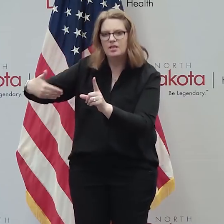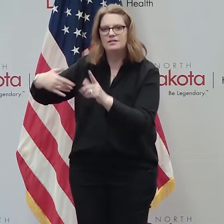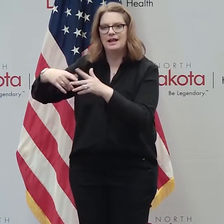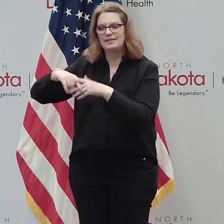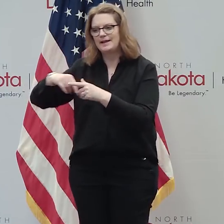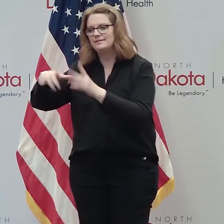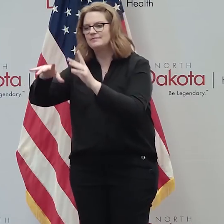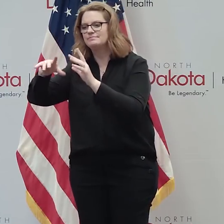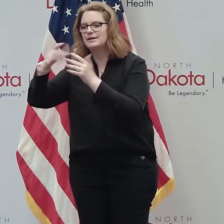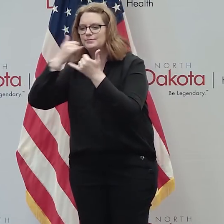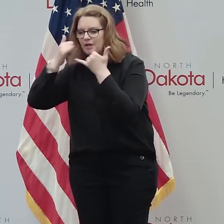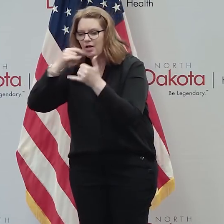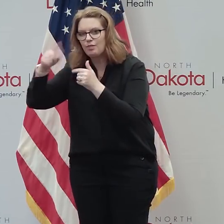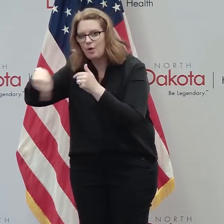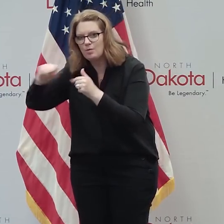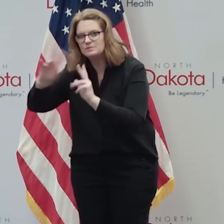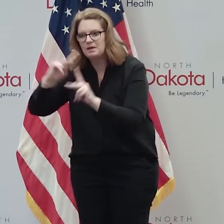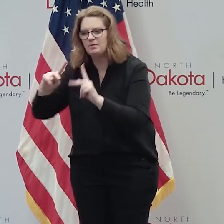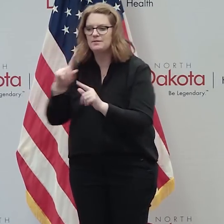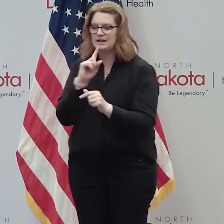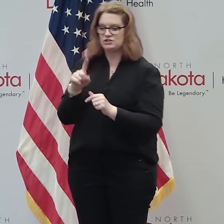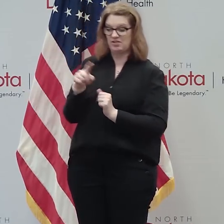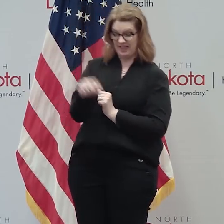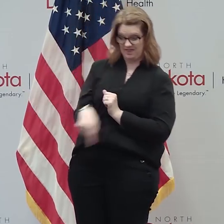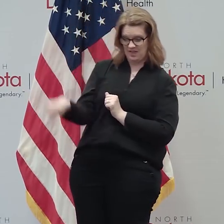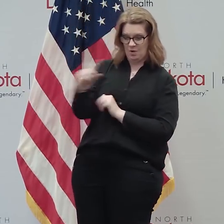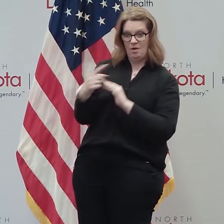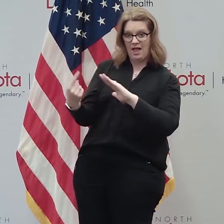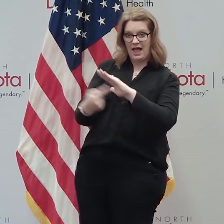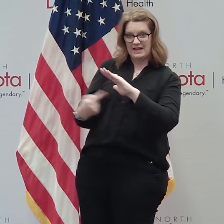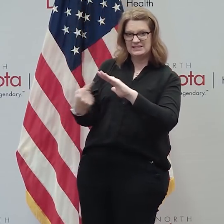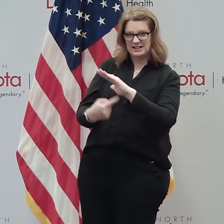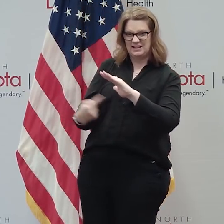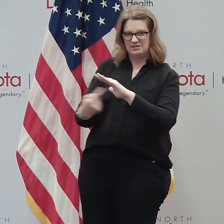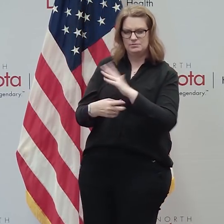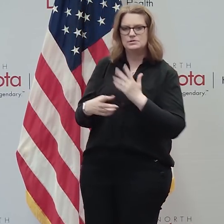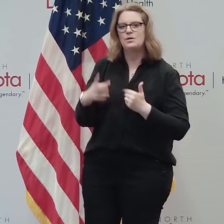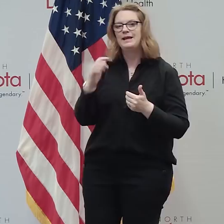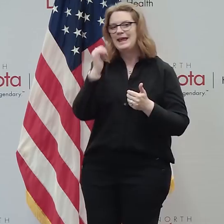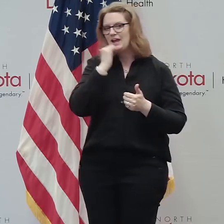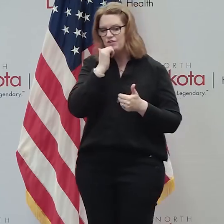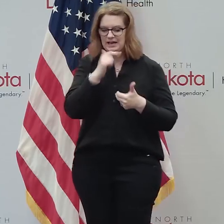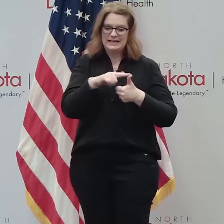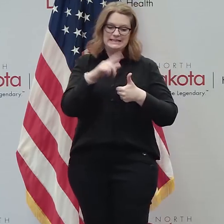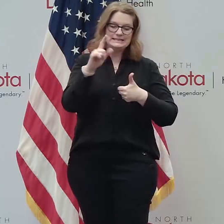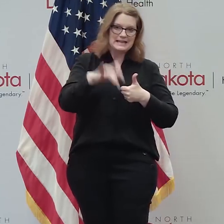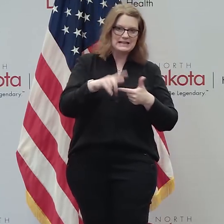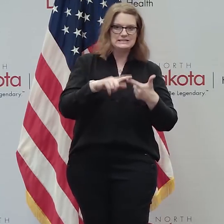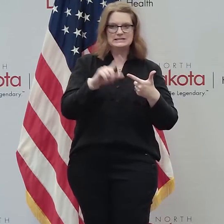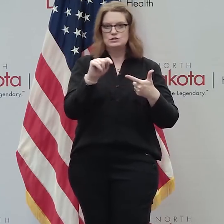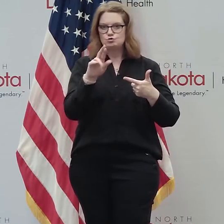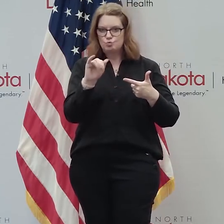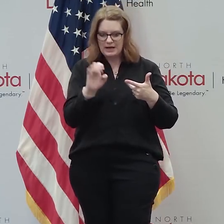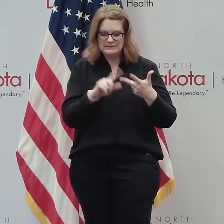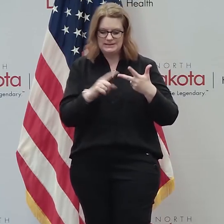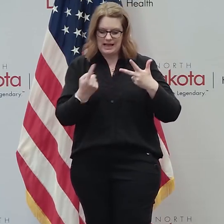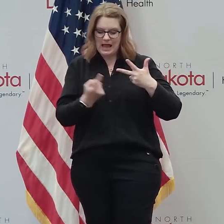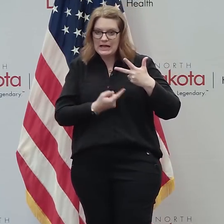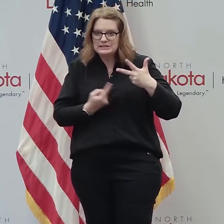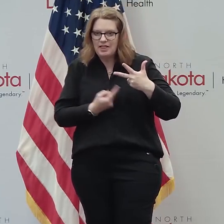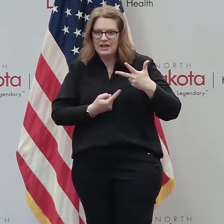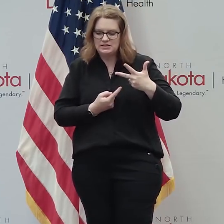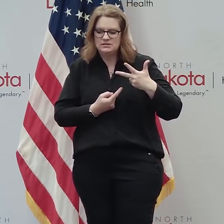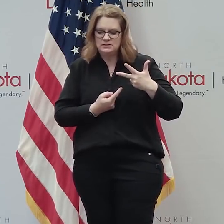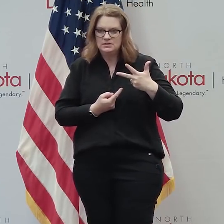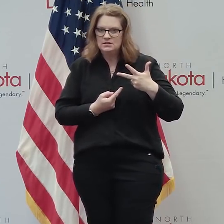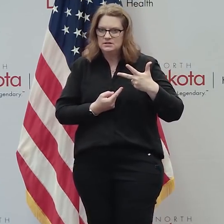with positives, make sure those are isolating. So that's our 3 things we're trying to do every day: test, trace, isolate. If we can